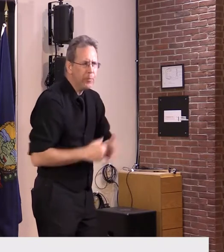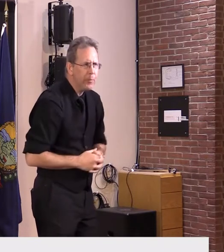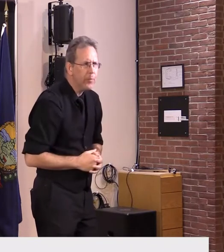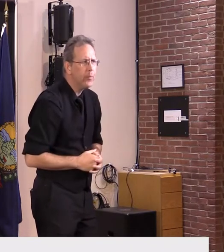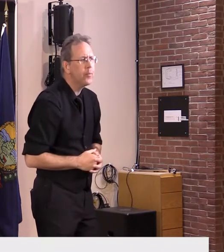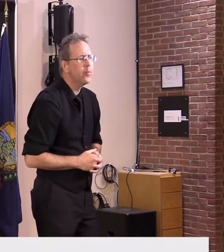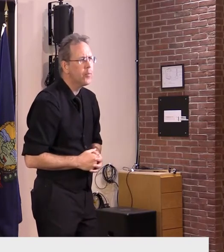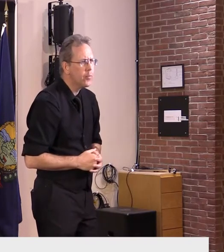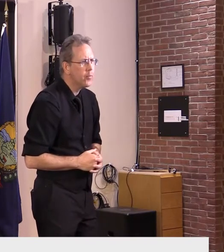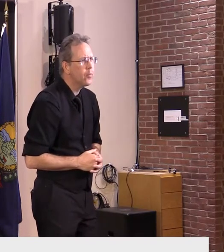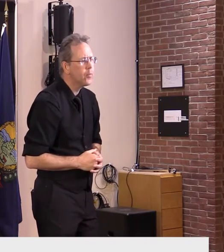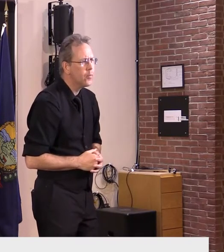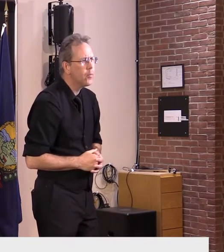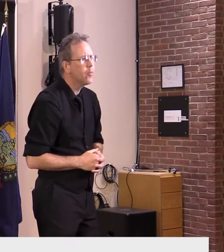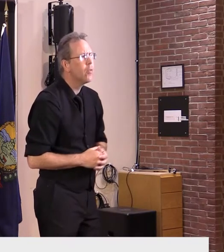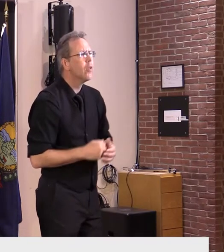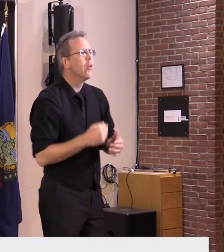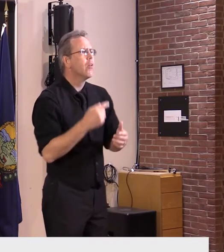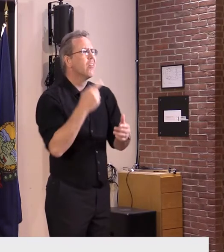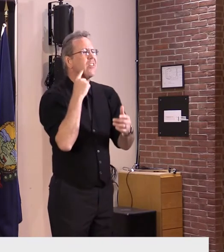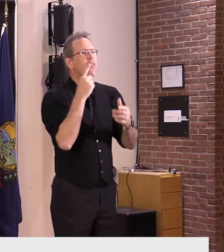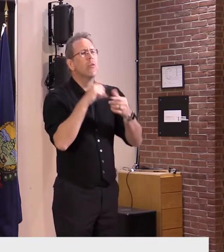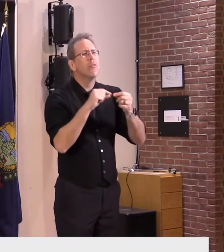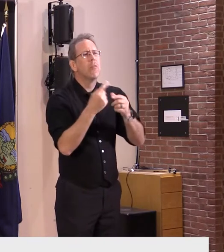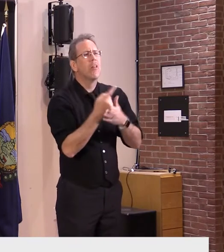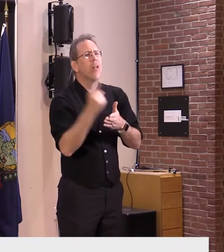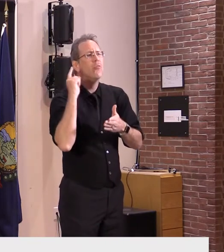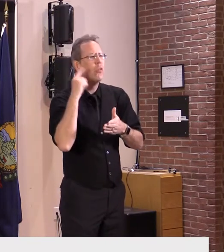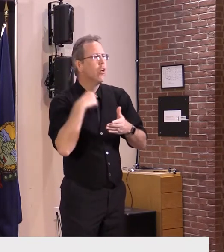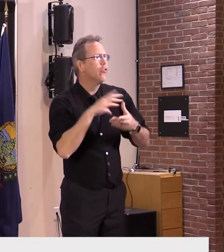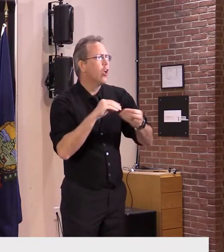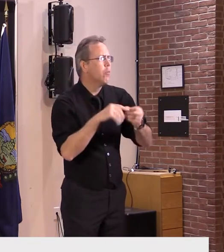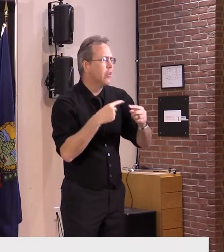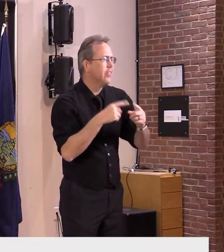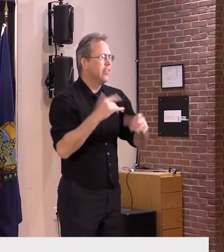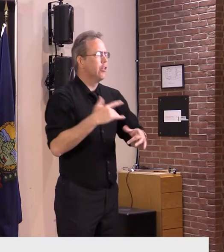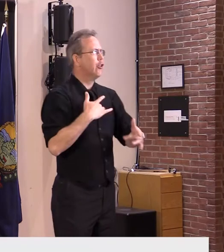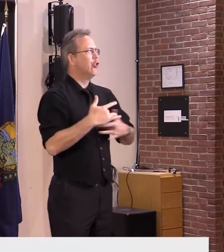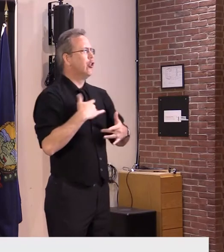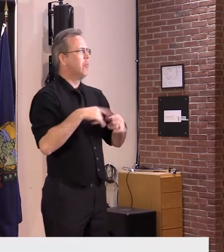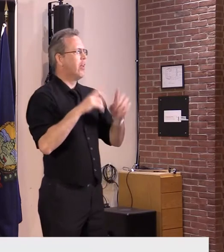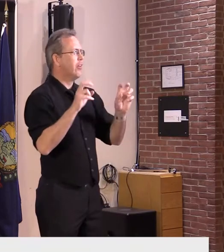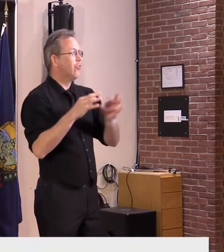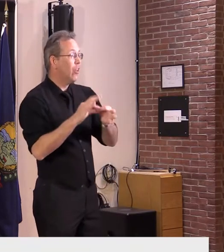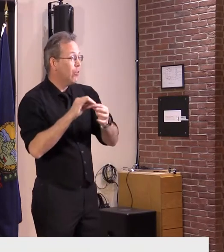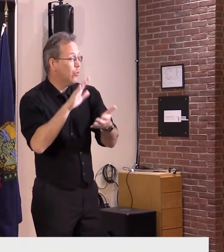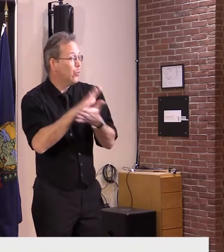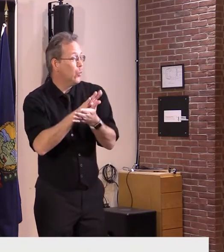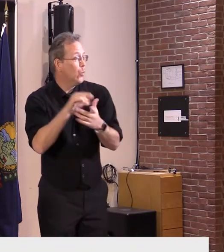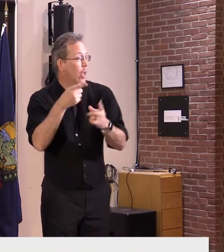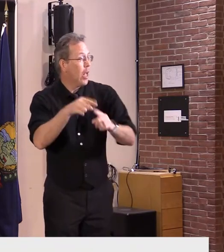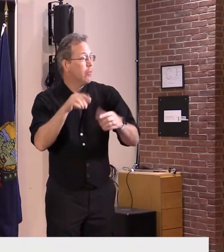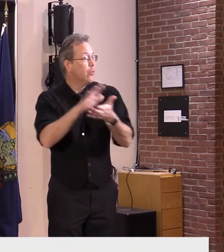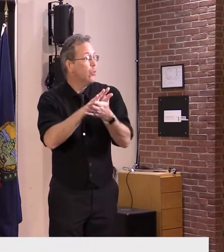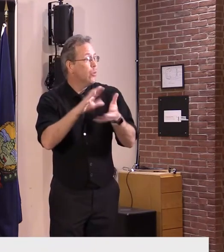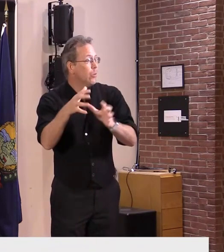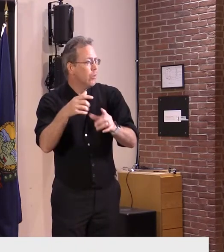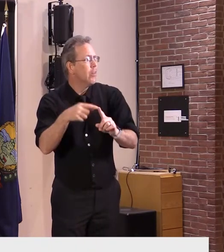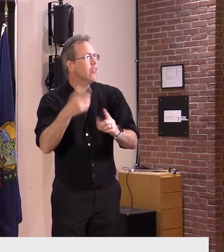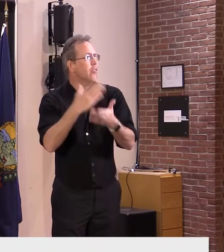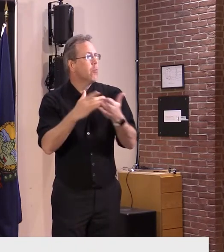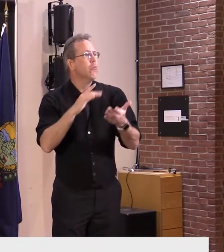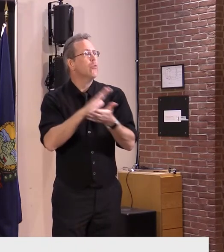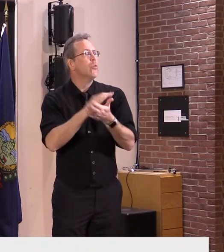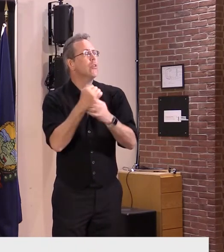You know, as we talked about last week, we remain concerned about that. In terms of schools, we have a robust school safety program